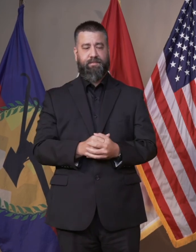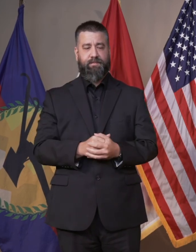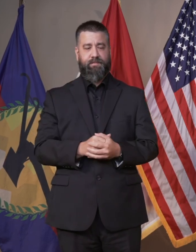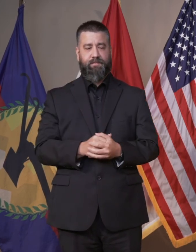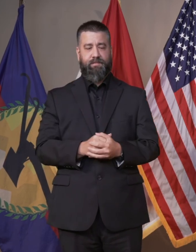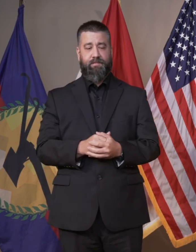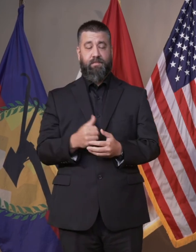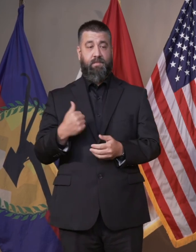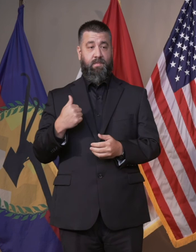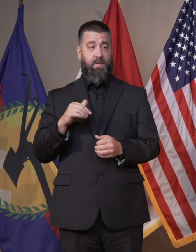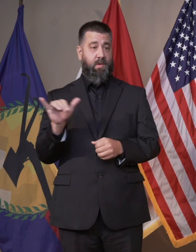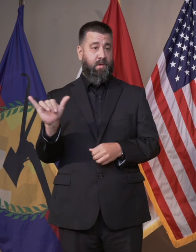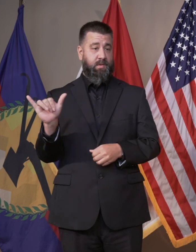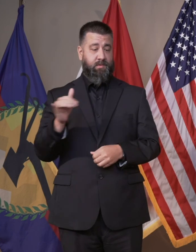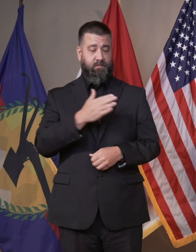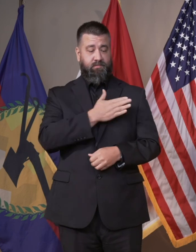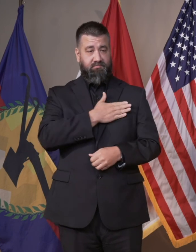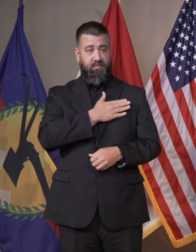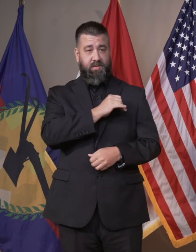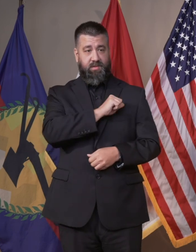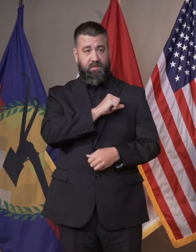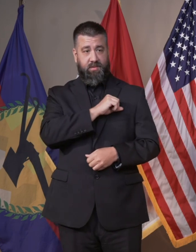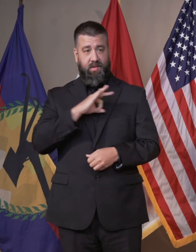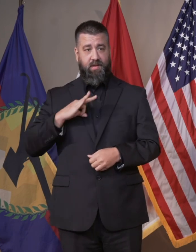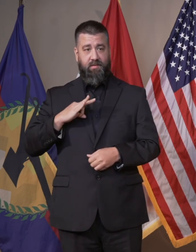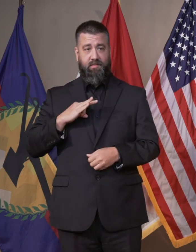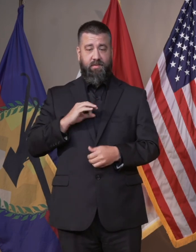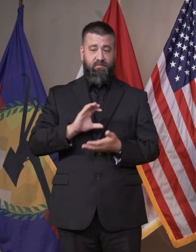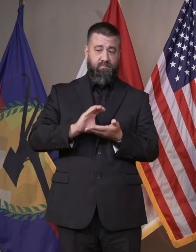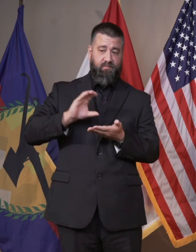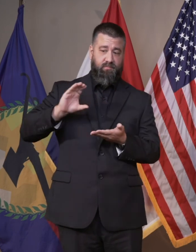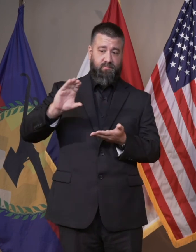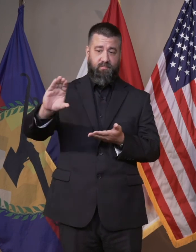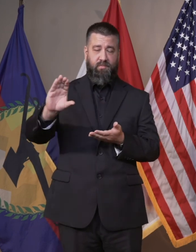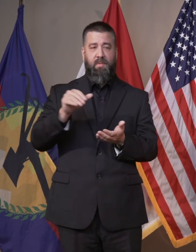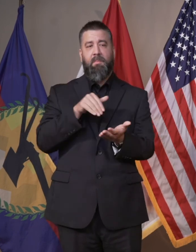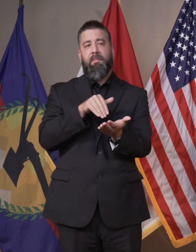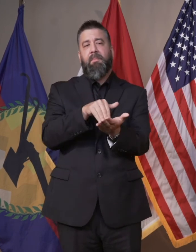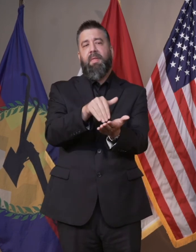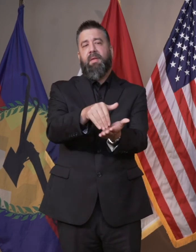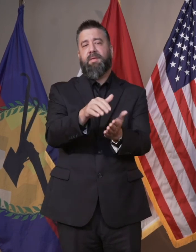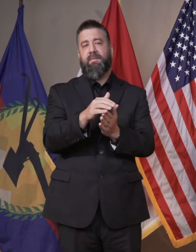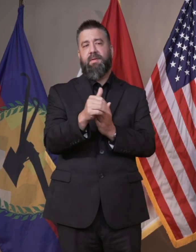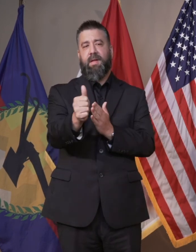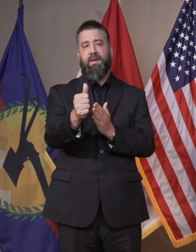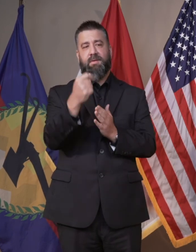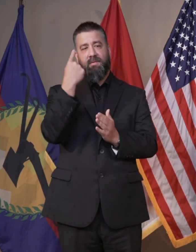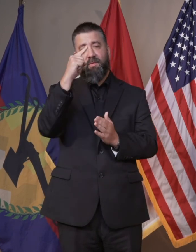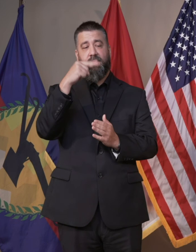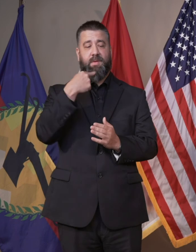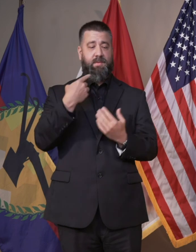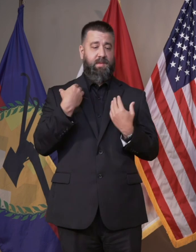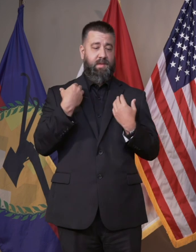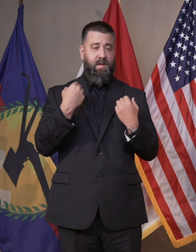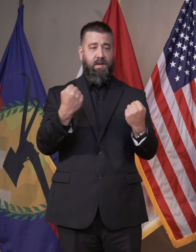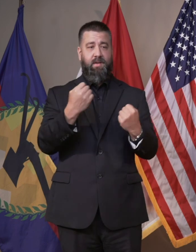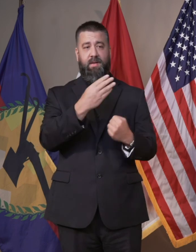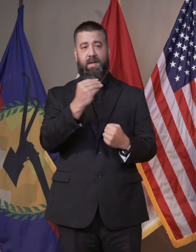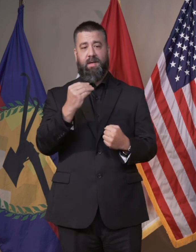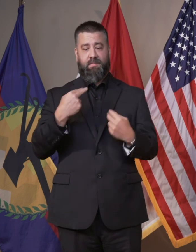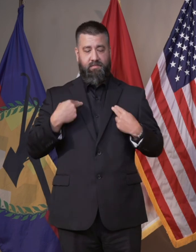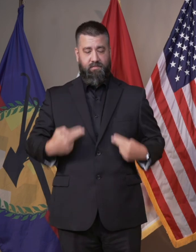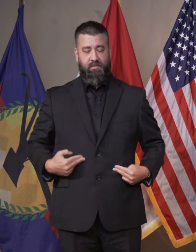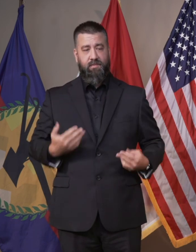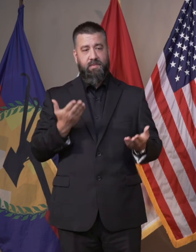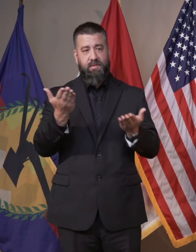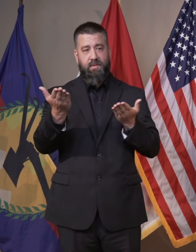our administration has allocated millions of CARES Act funds to public health and humanitarian relief, including the food